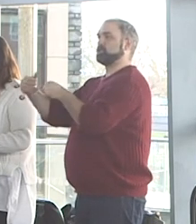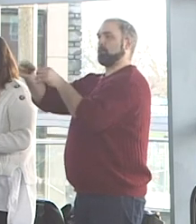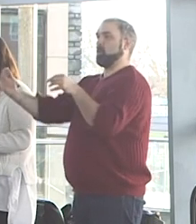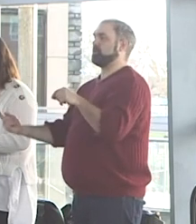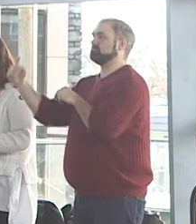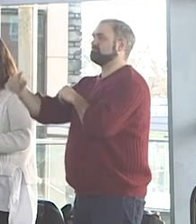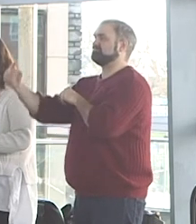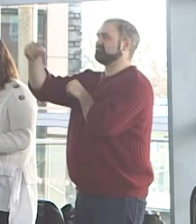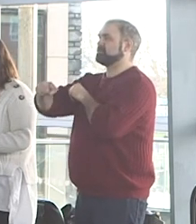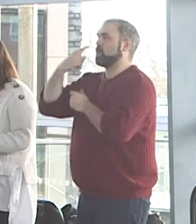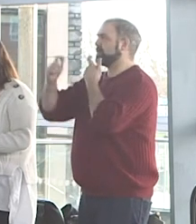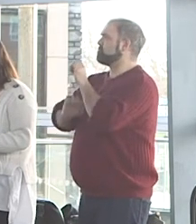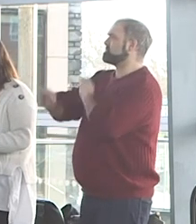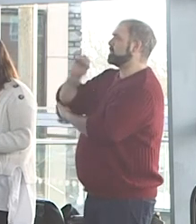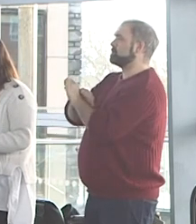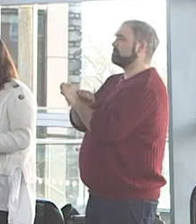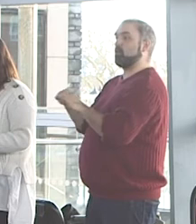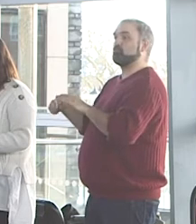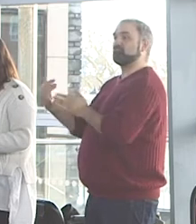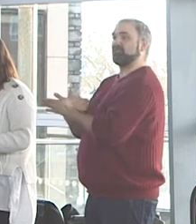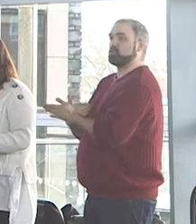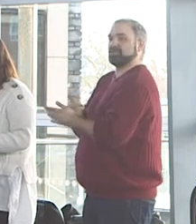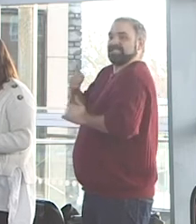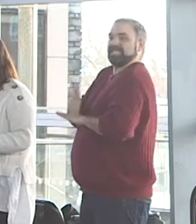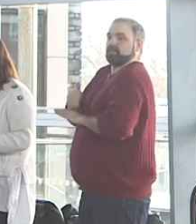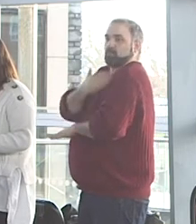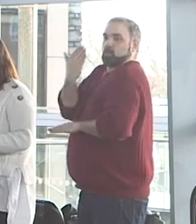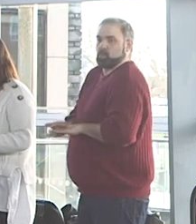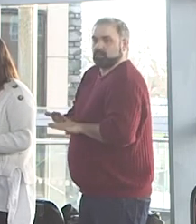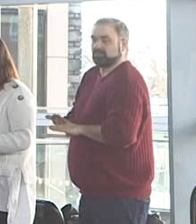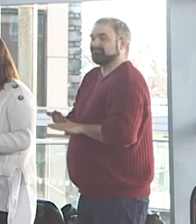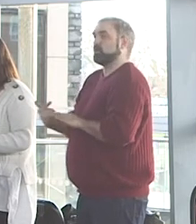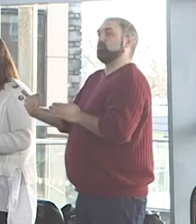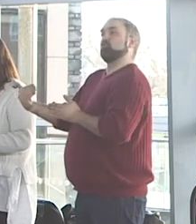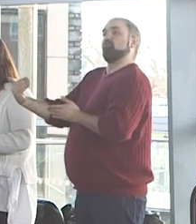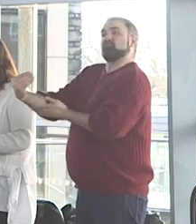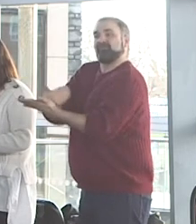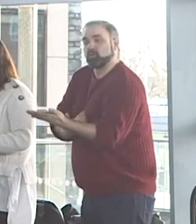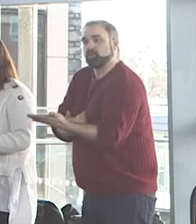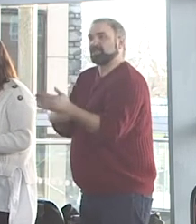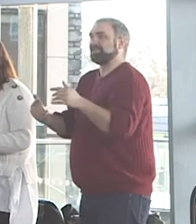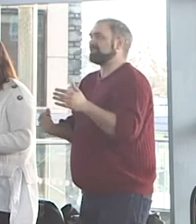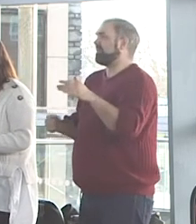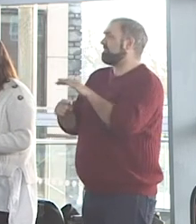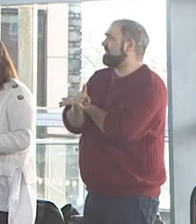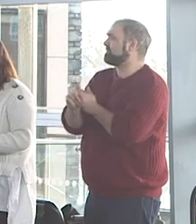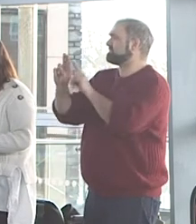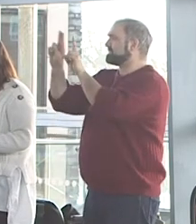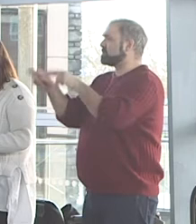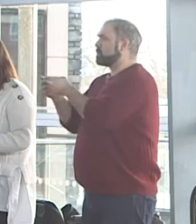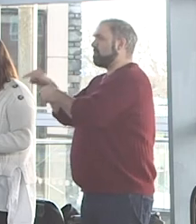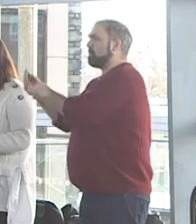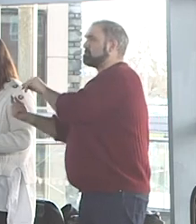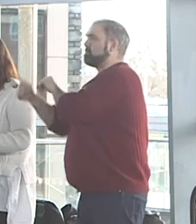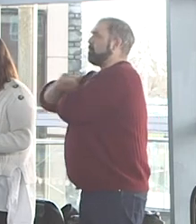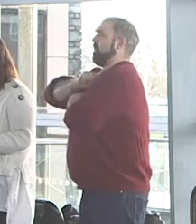lacks refugee status. According to the Refugee Convention, refugees left their countries of nationality out of